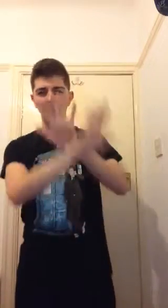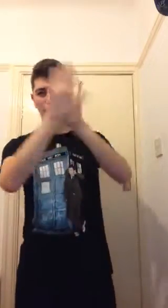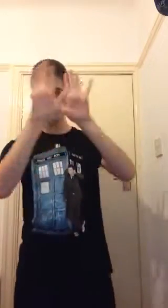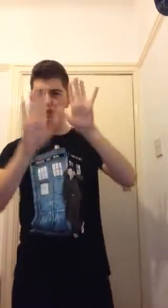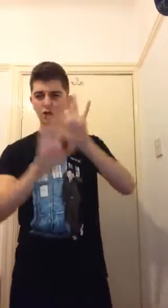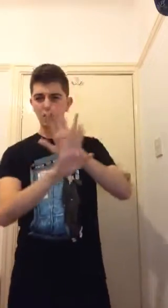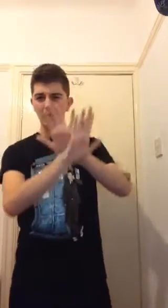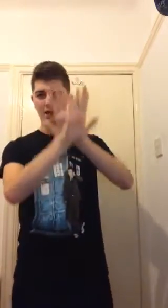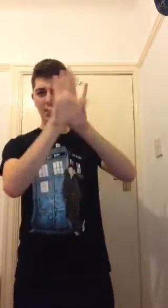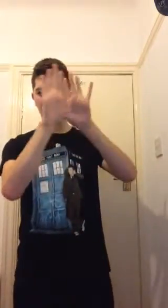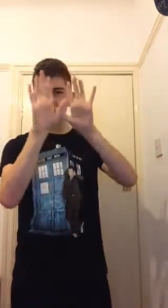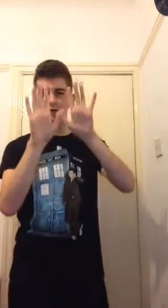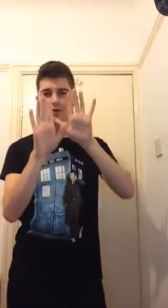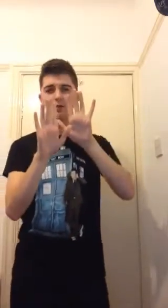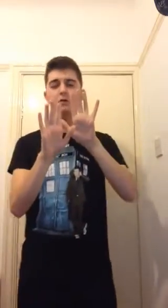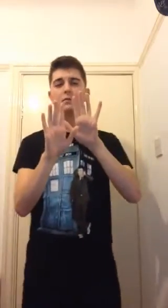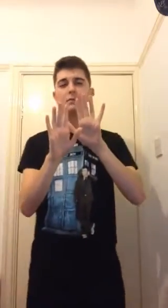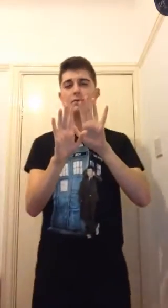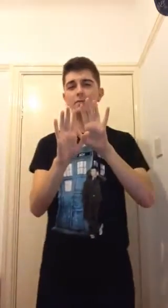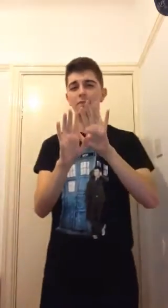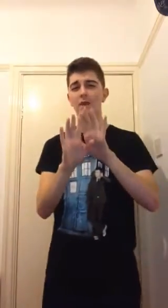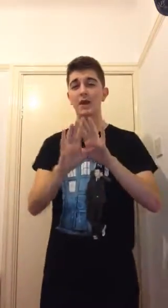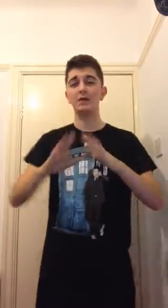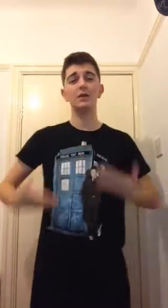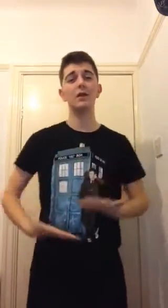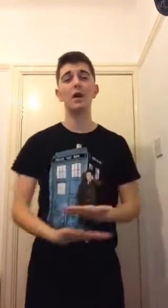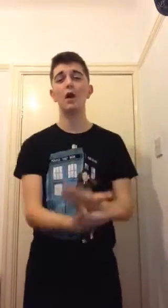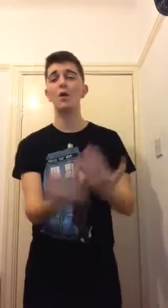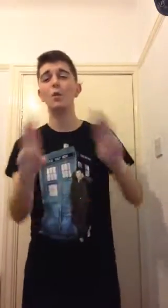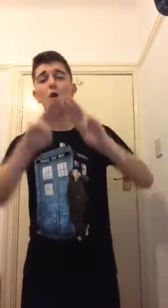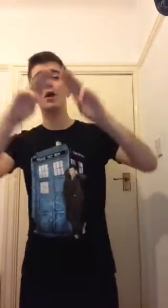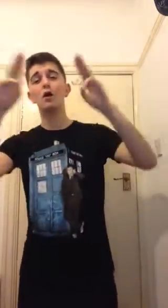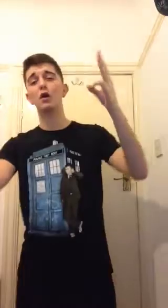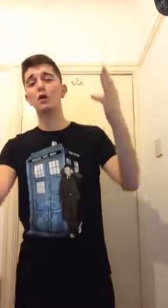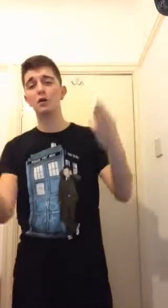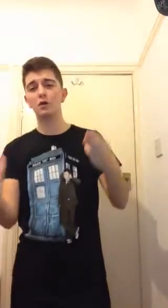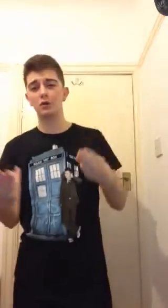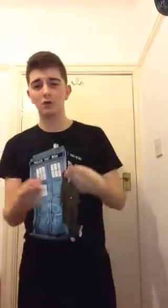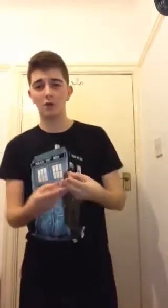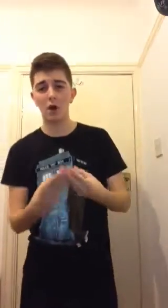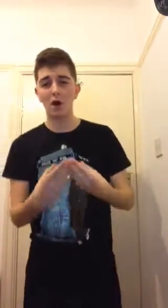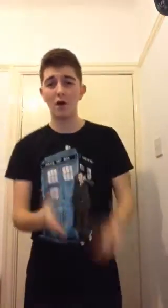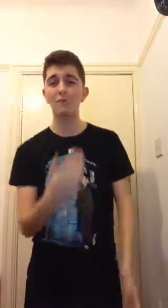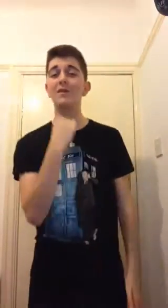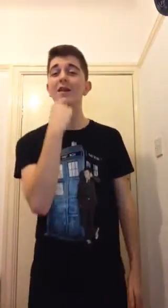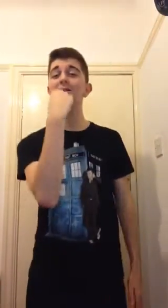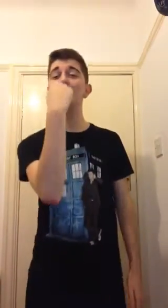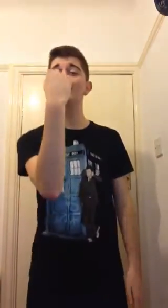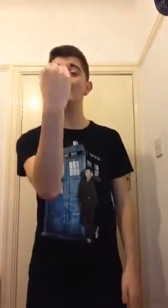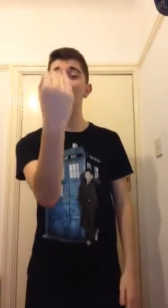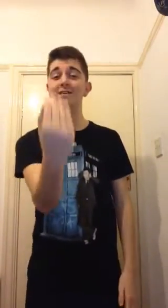banish shade and in our world i'll blend deep